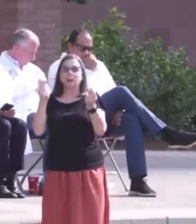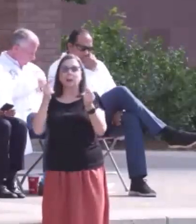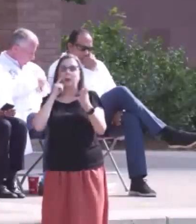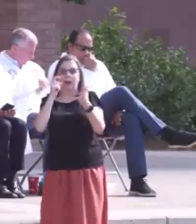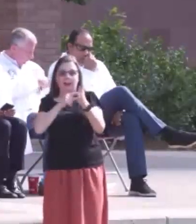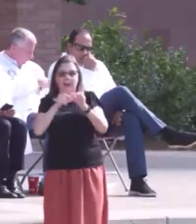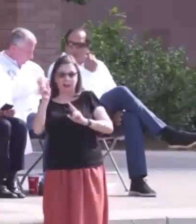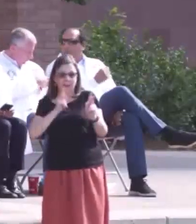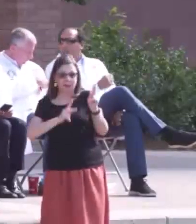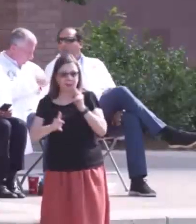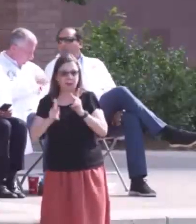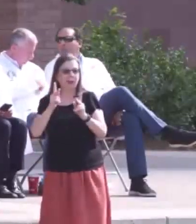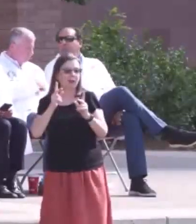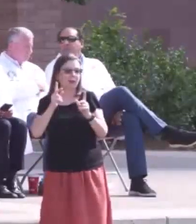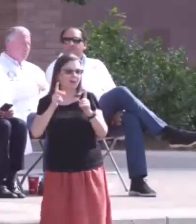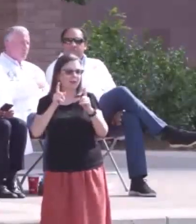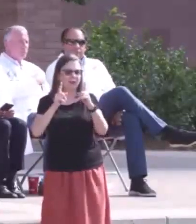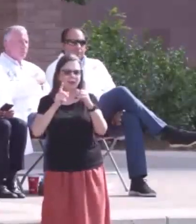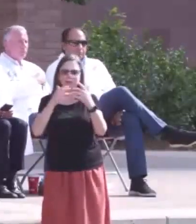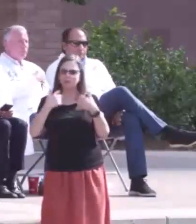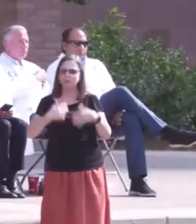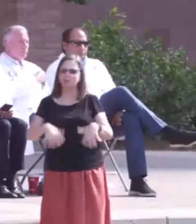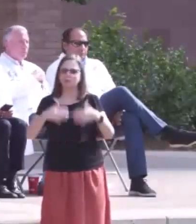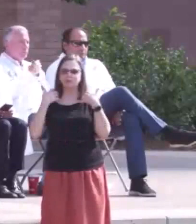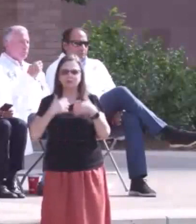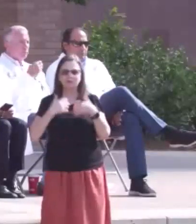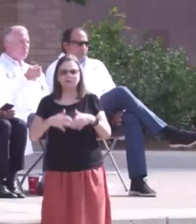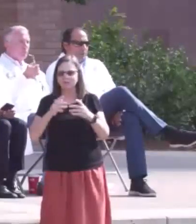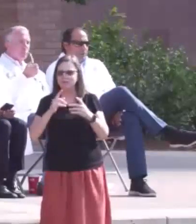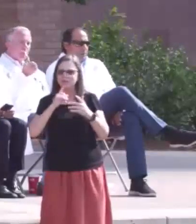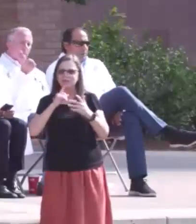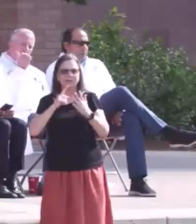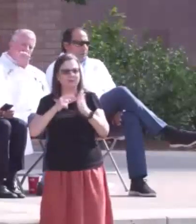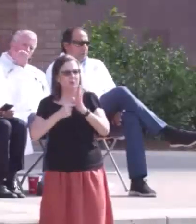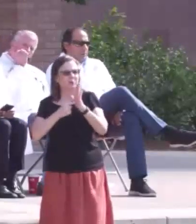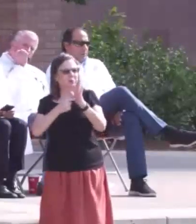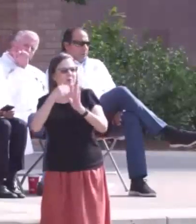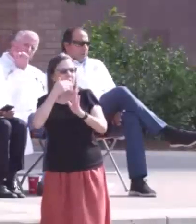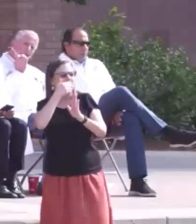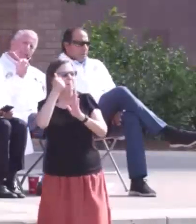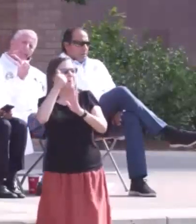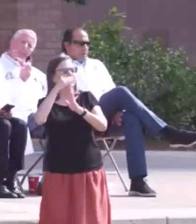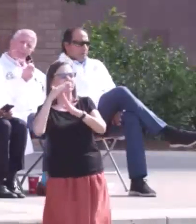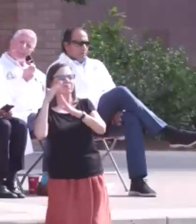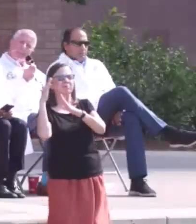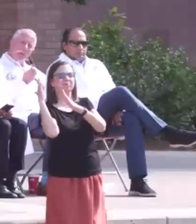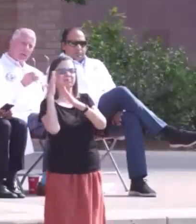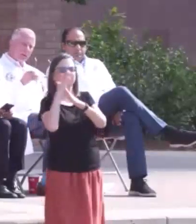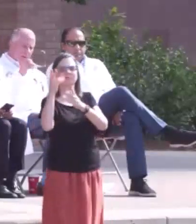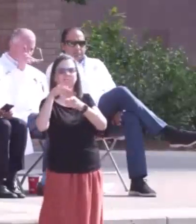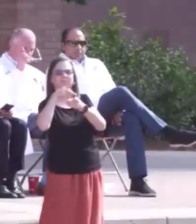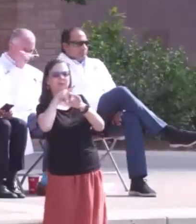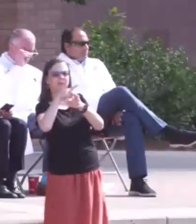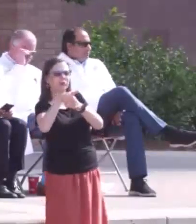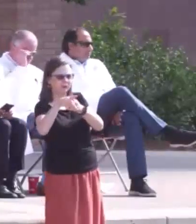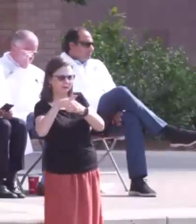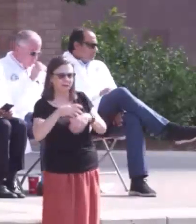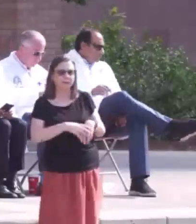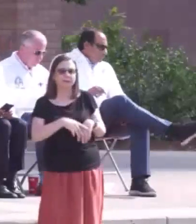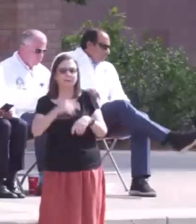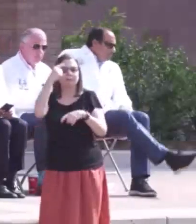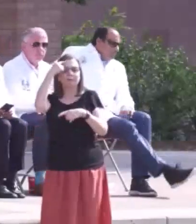served as exemplars and role models for professionalism. For students, residents,